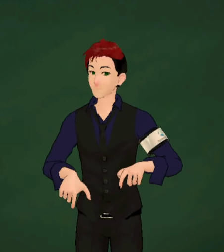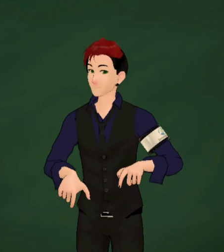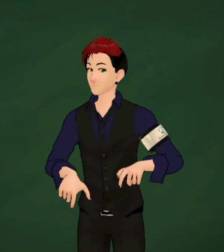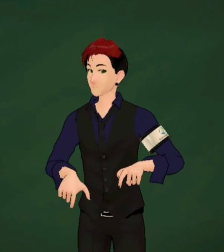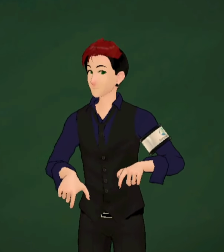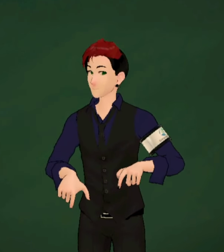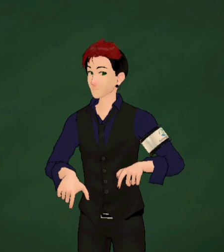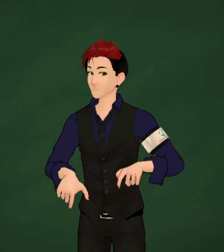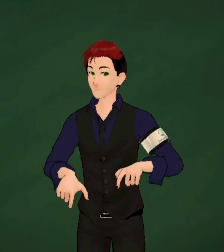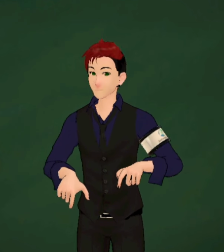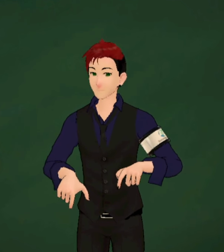Okay.